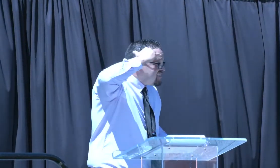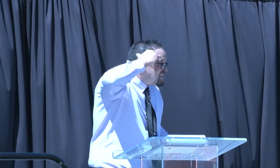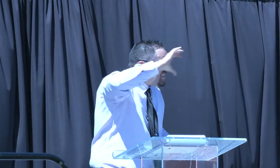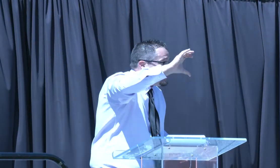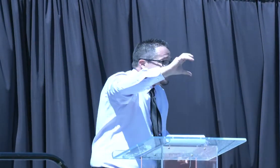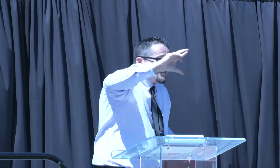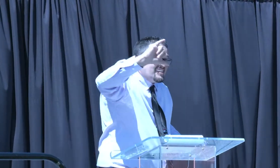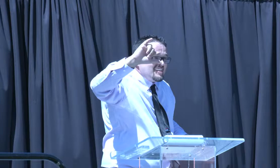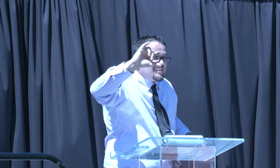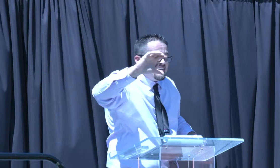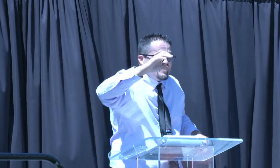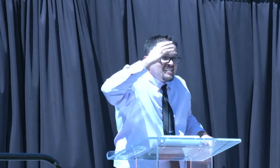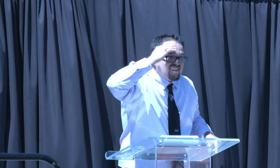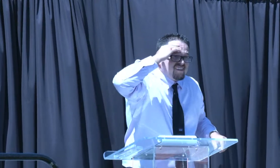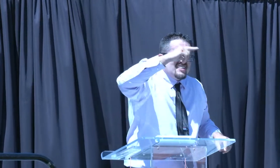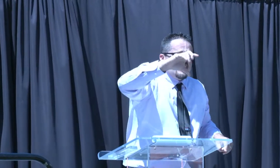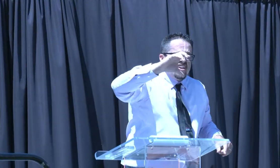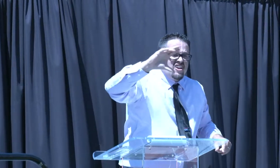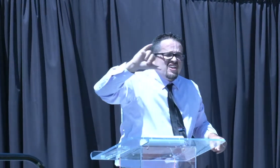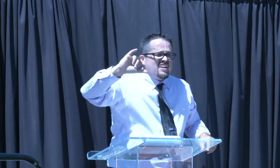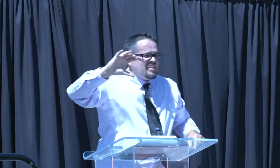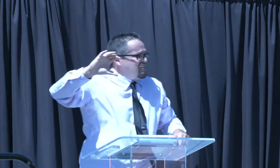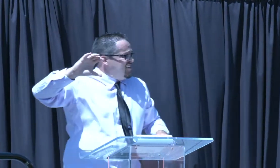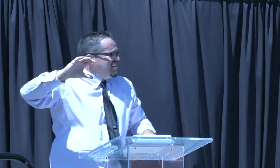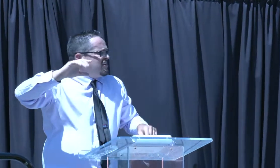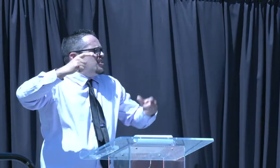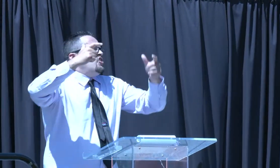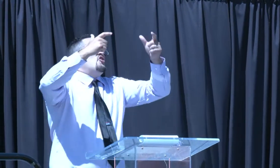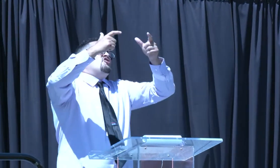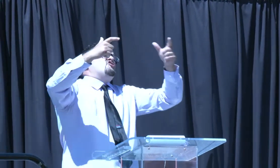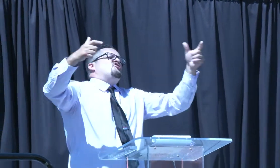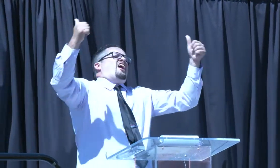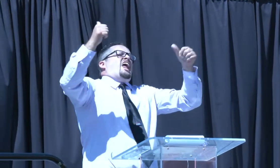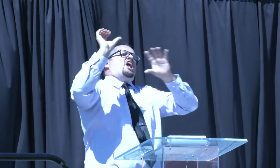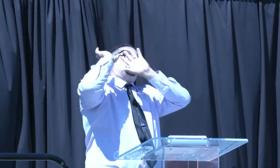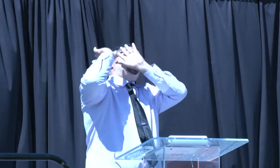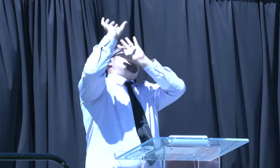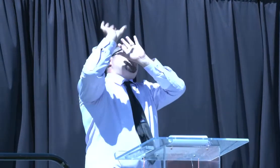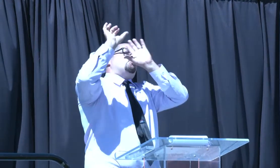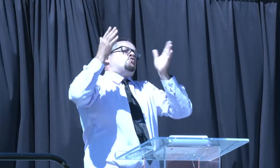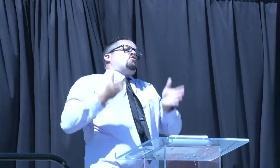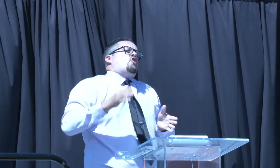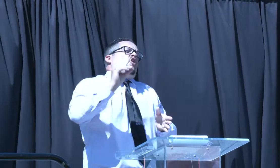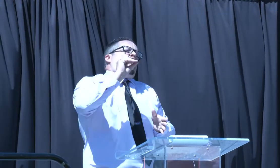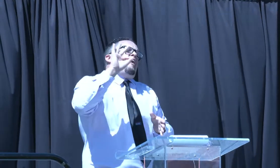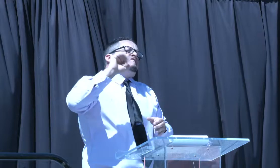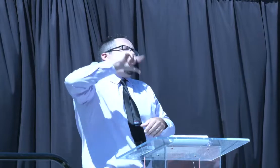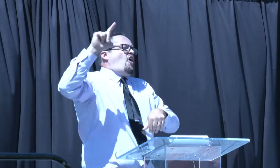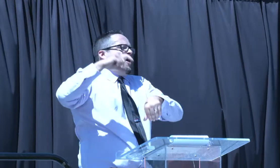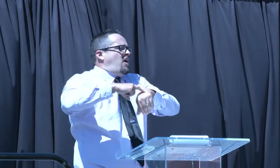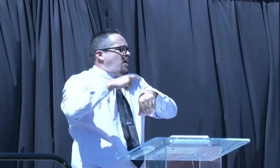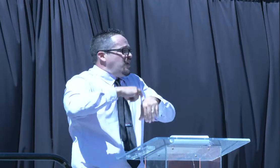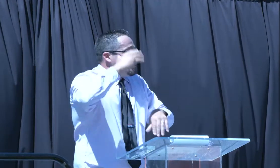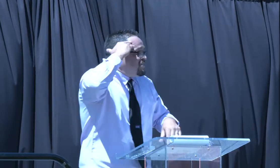As Stephen Curry, y'all know Stephen Curry, right? He is the greatest shooter of all time.